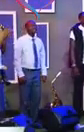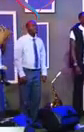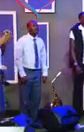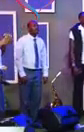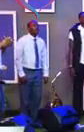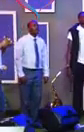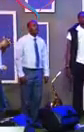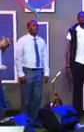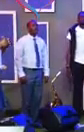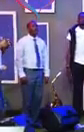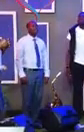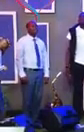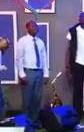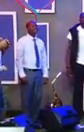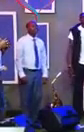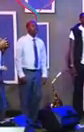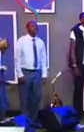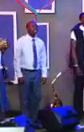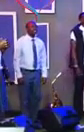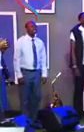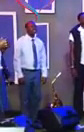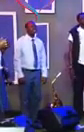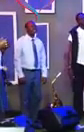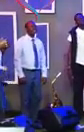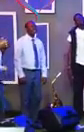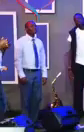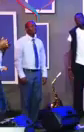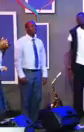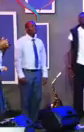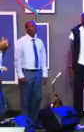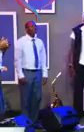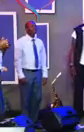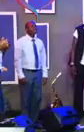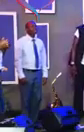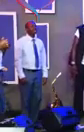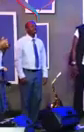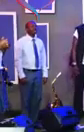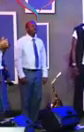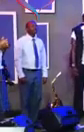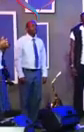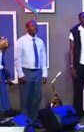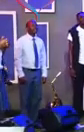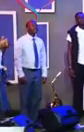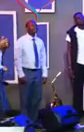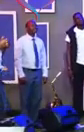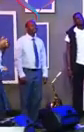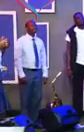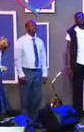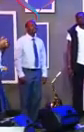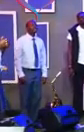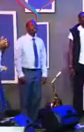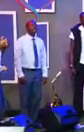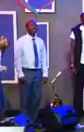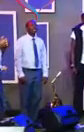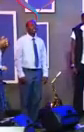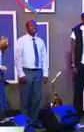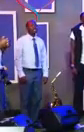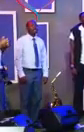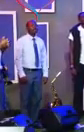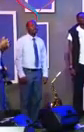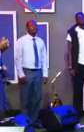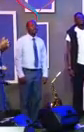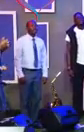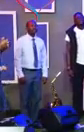Natukyali mwoyo oyo as you are still in that spirit wasobola okubeerayo omuntu yenna ng'alina gw'amanyi nga